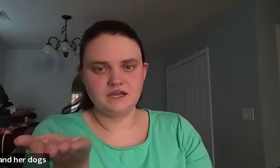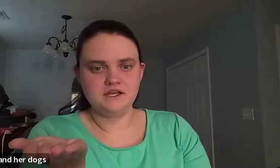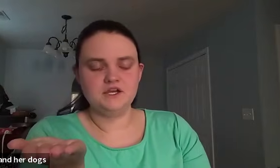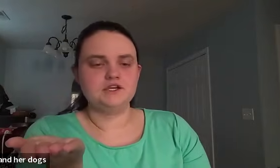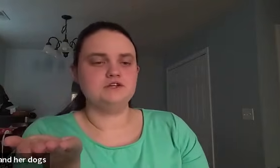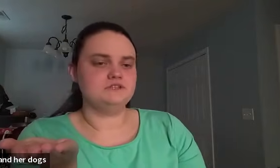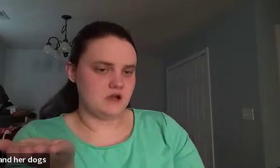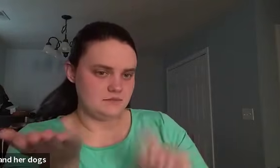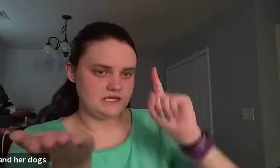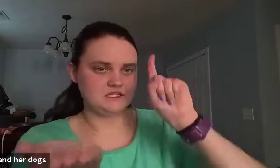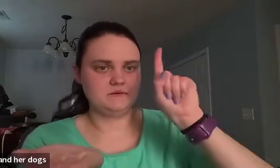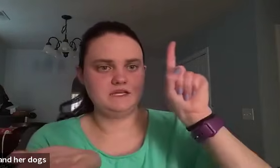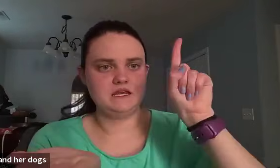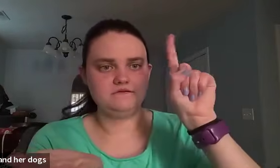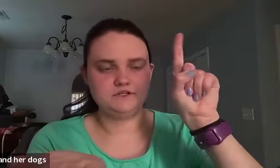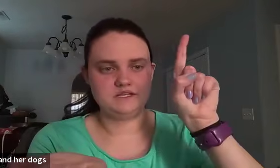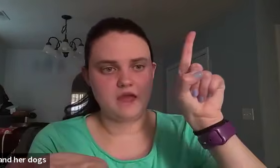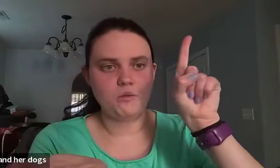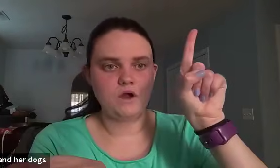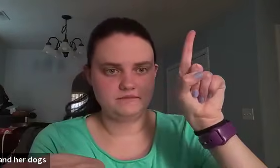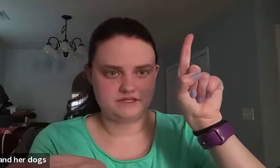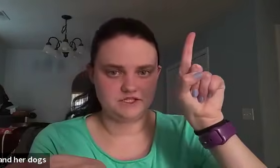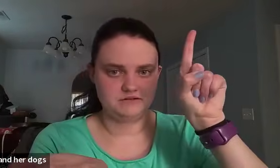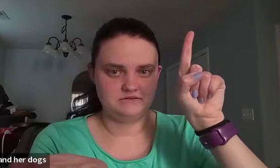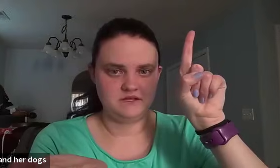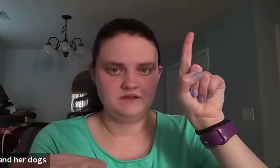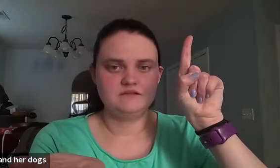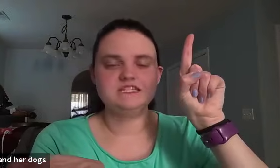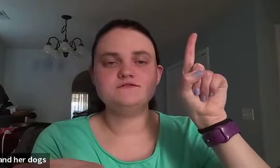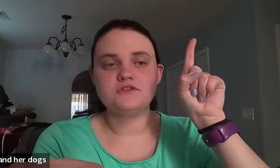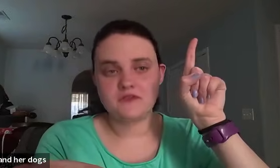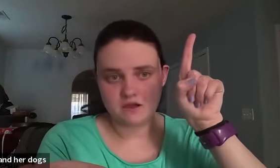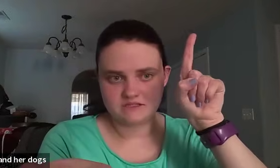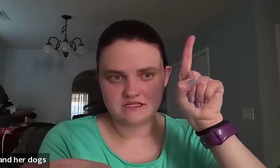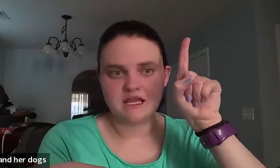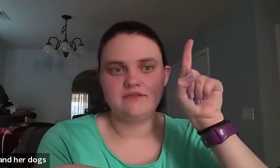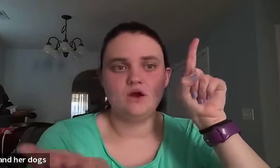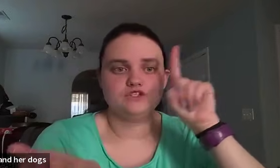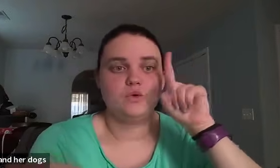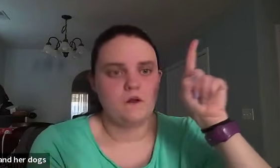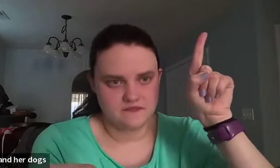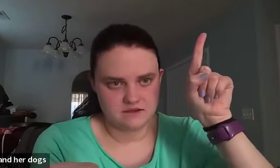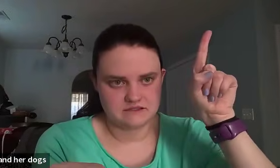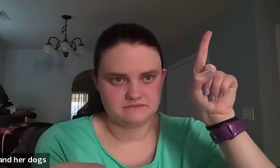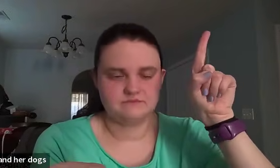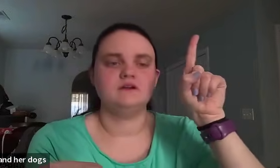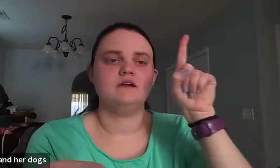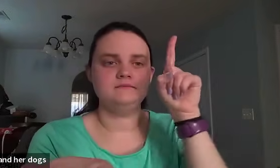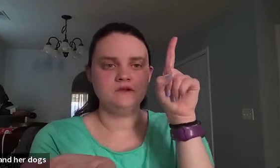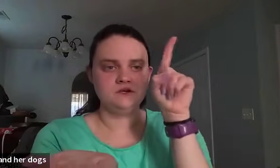Okay. Your dominant is going to be first in that one position. This is for 1,000 and then also 1,000. All right.